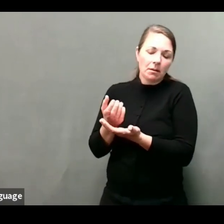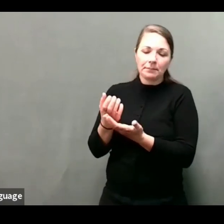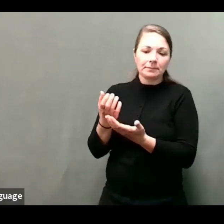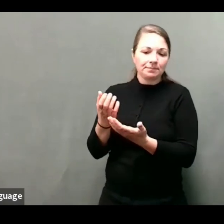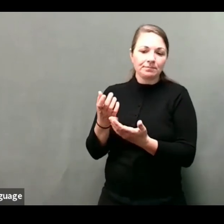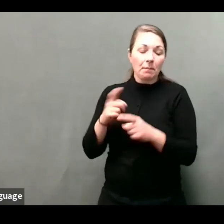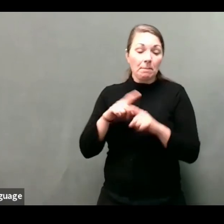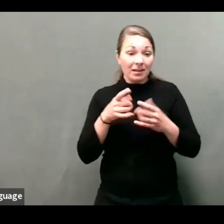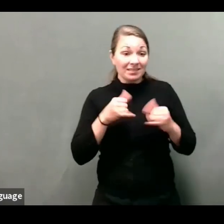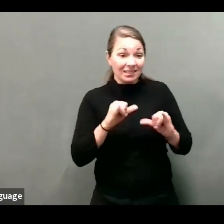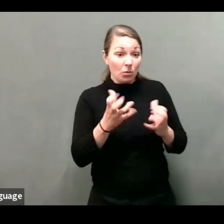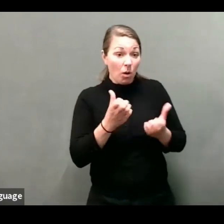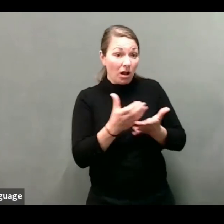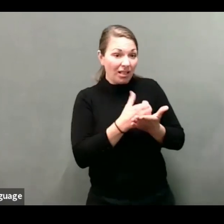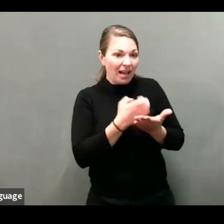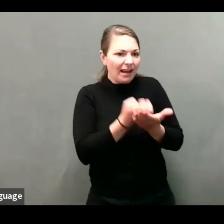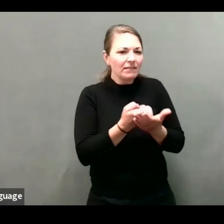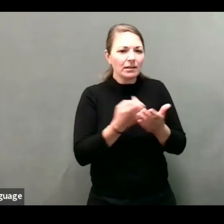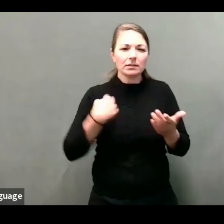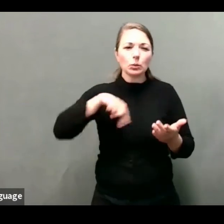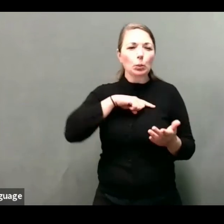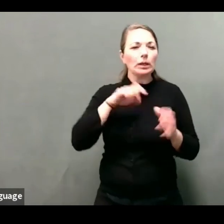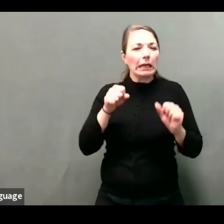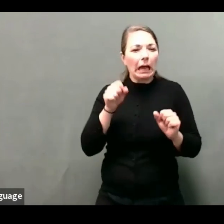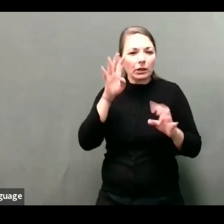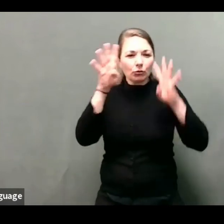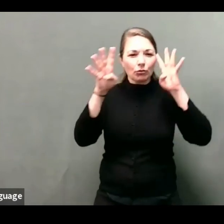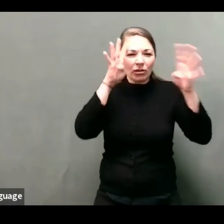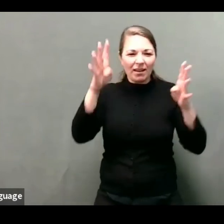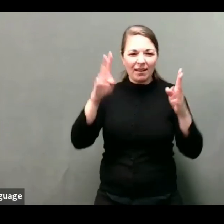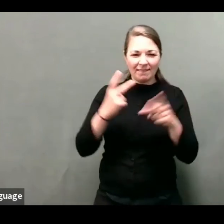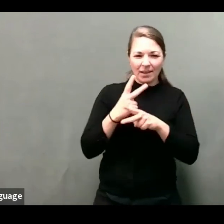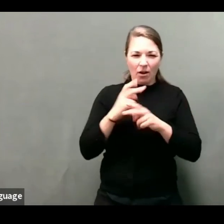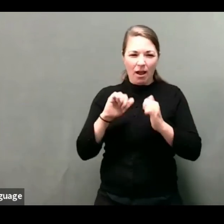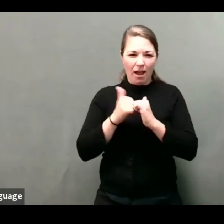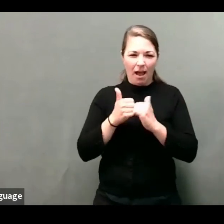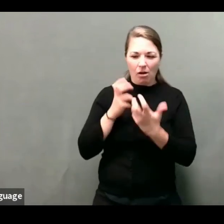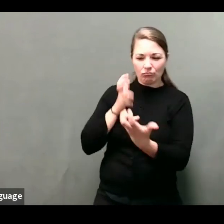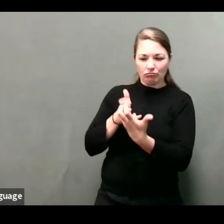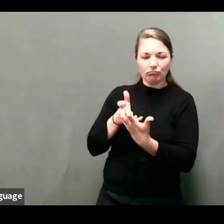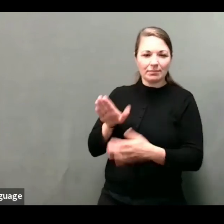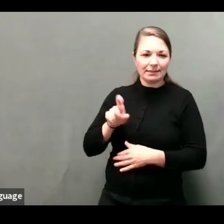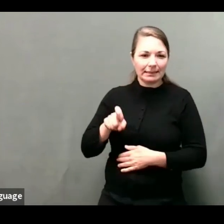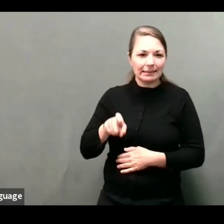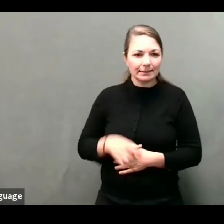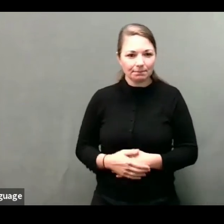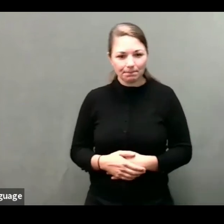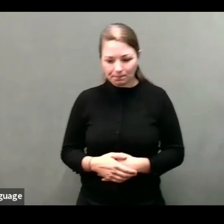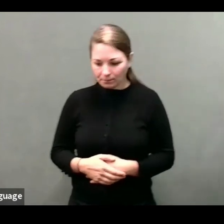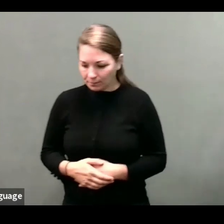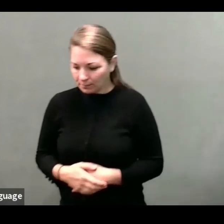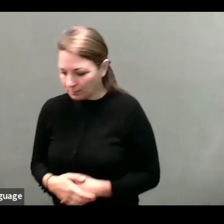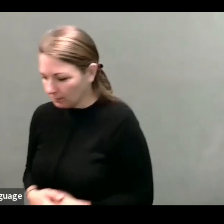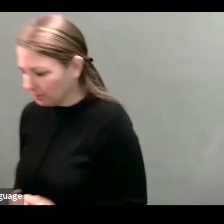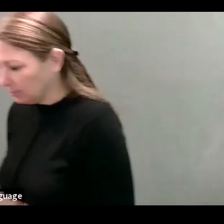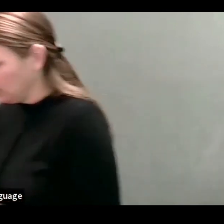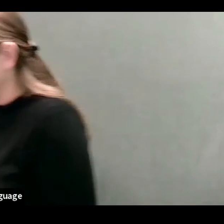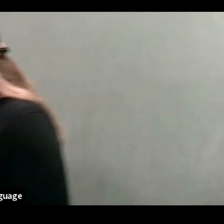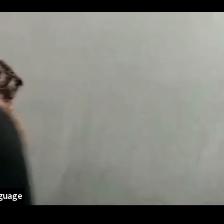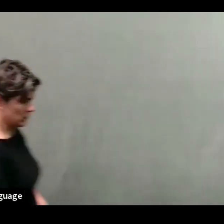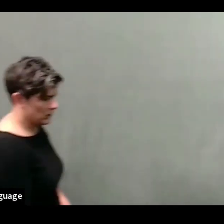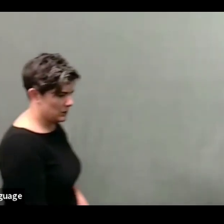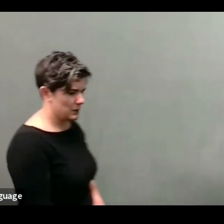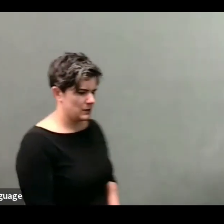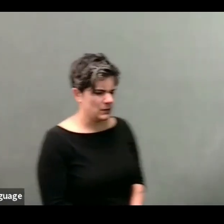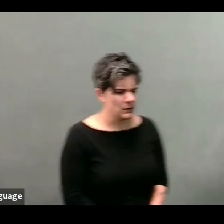have the need to collect physical evidence, we may find ways to balance both of those needs. I think as an advocate, you